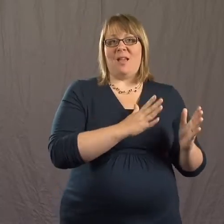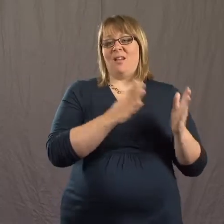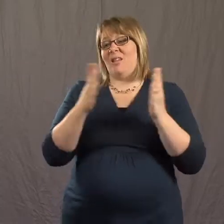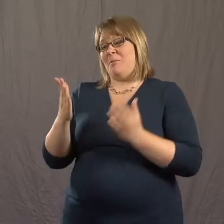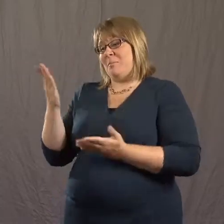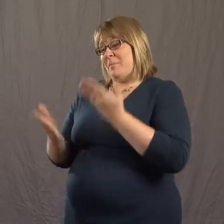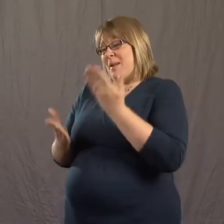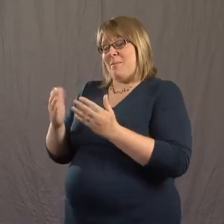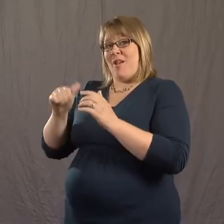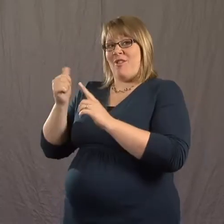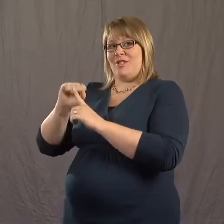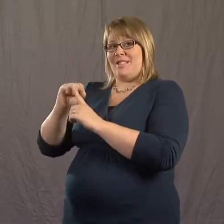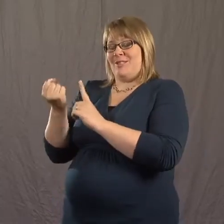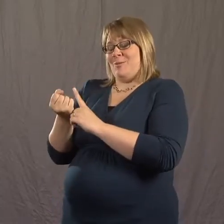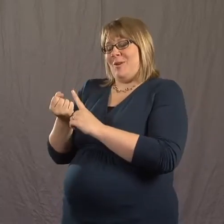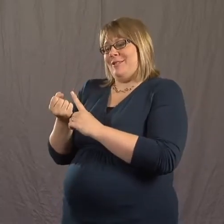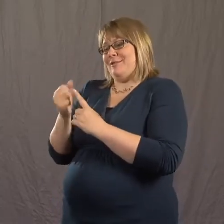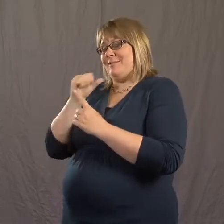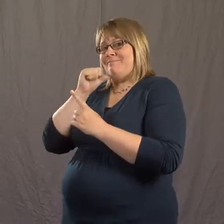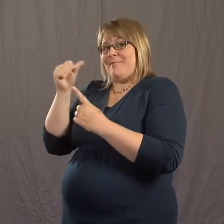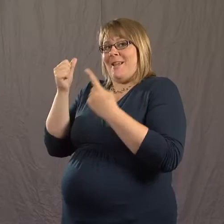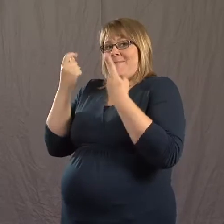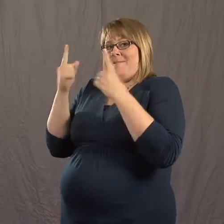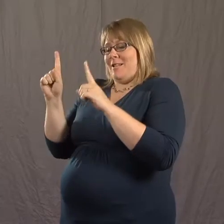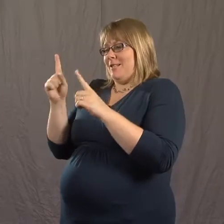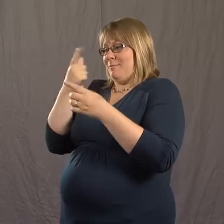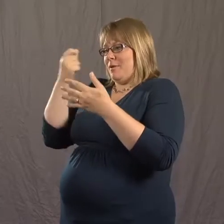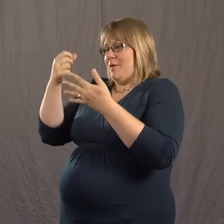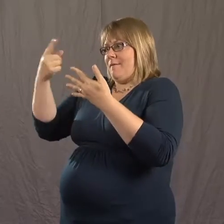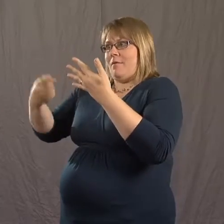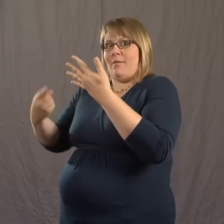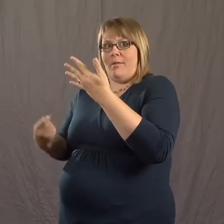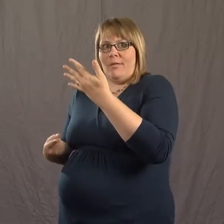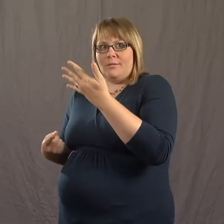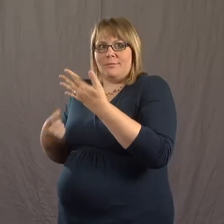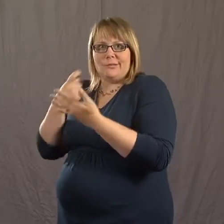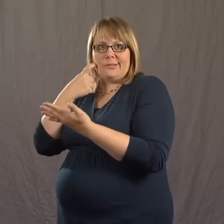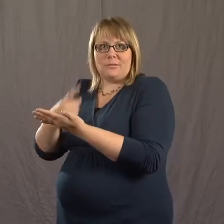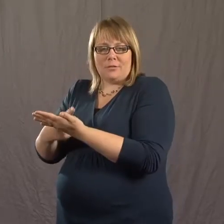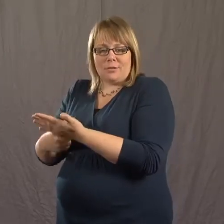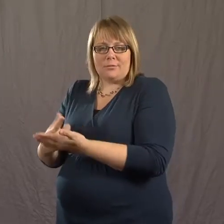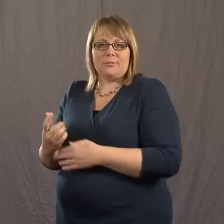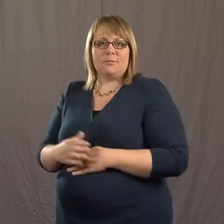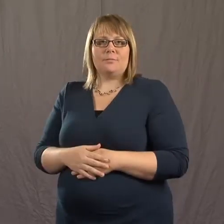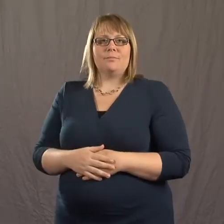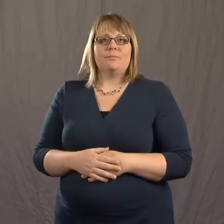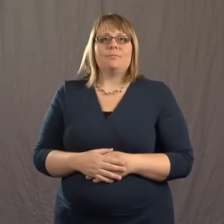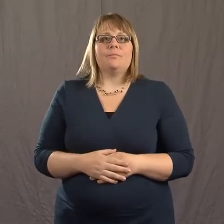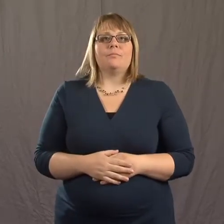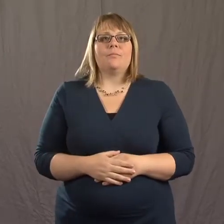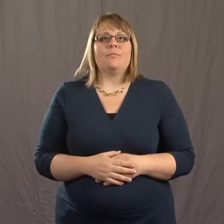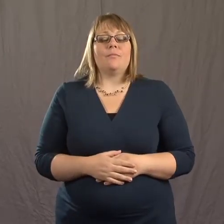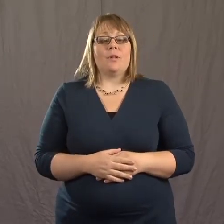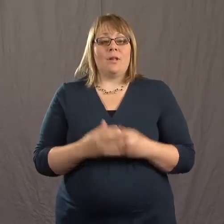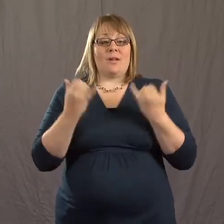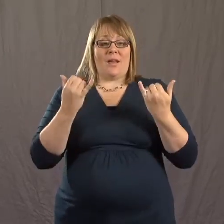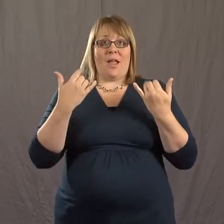clearly speech read. That would be an ideal circumstance. But other classroom situations create so many